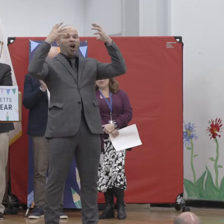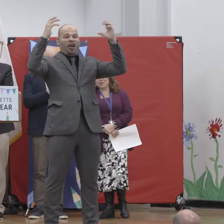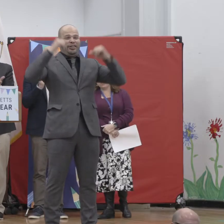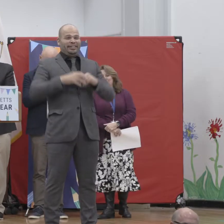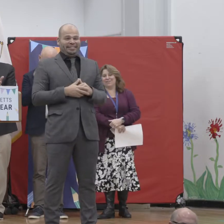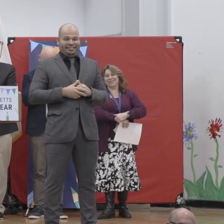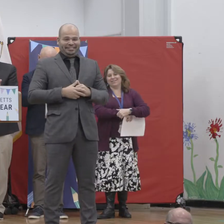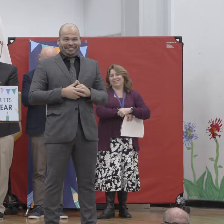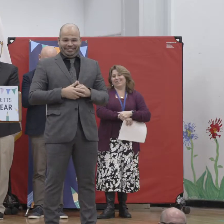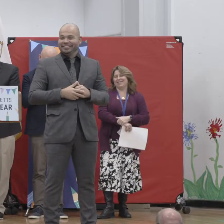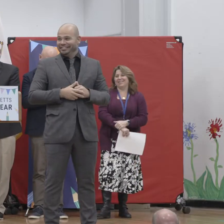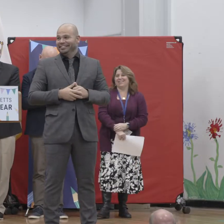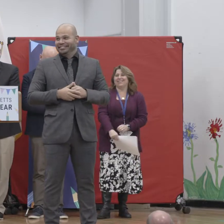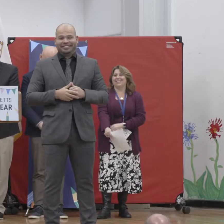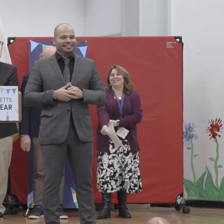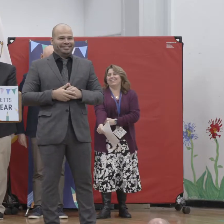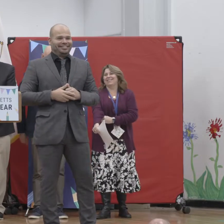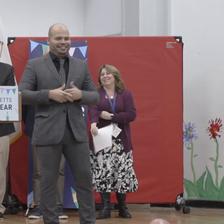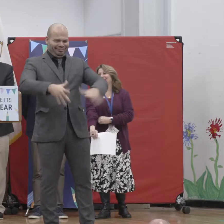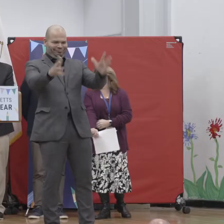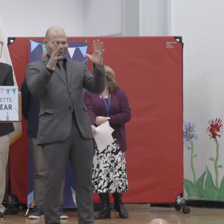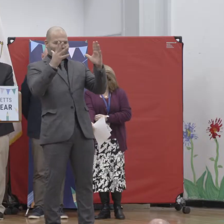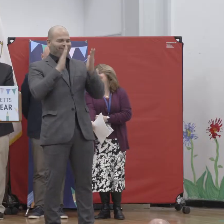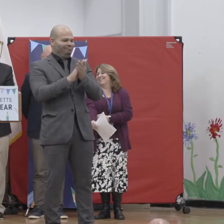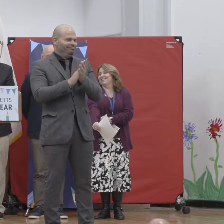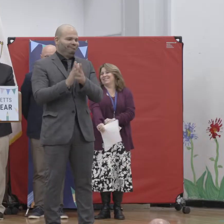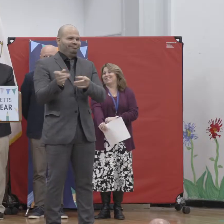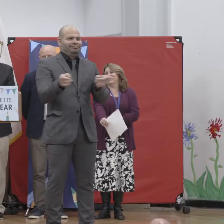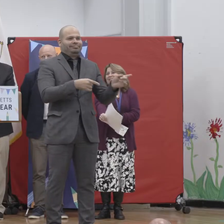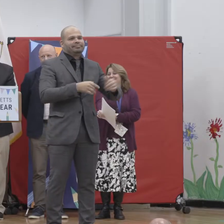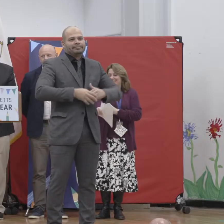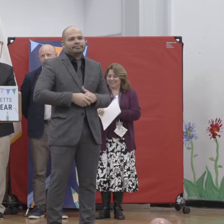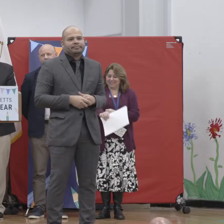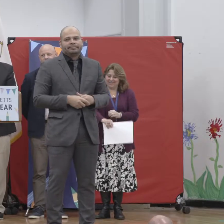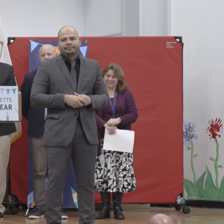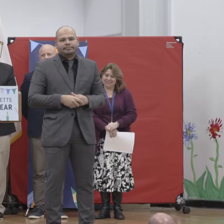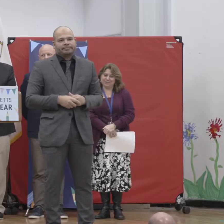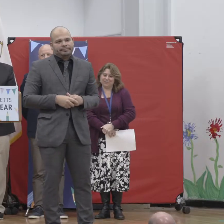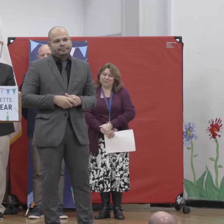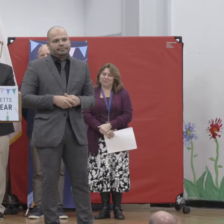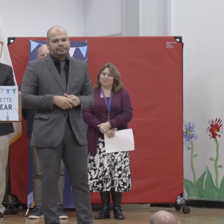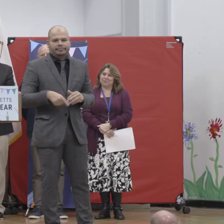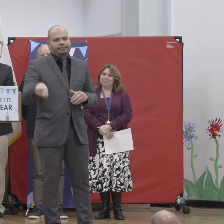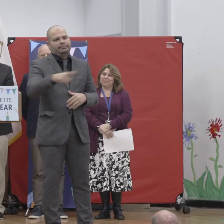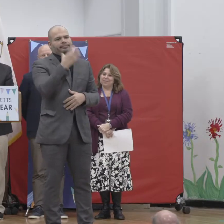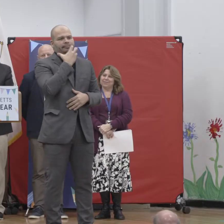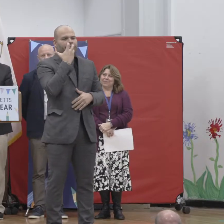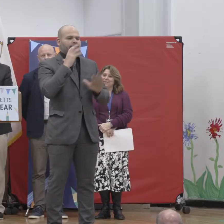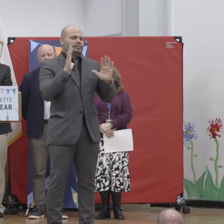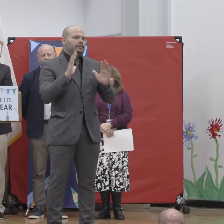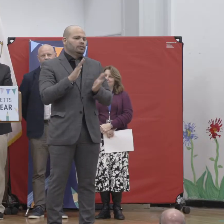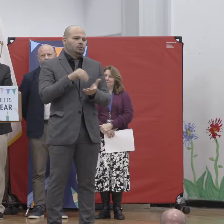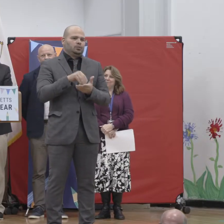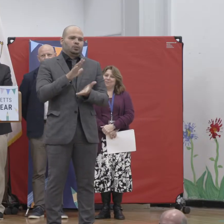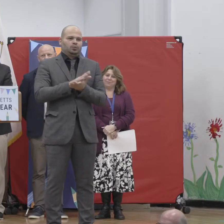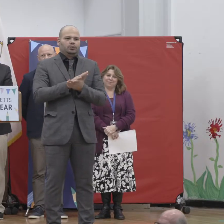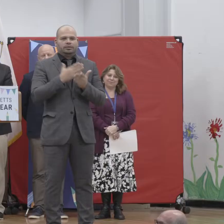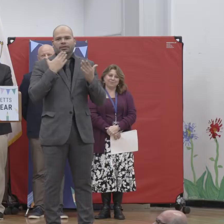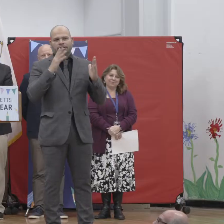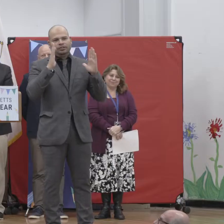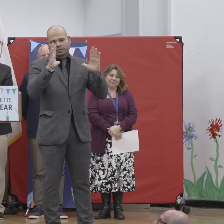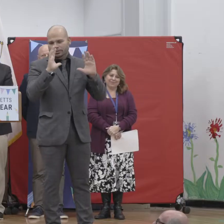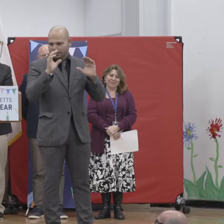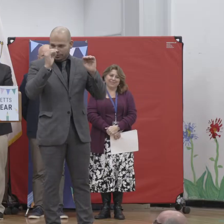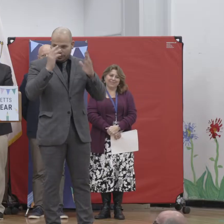Perry students, you are remarkable. You are in a remarkable school with a remarkable teacher. We are